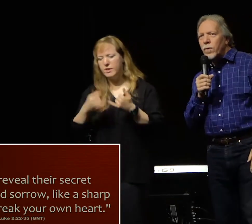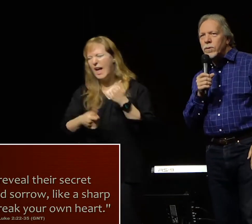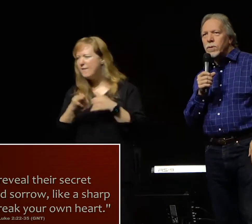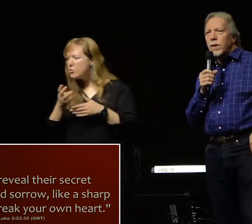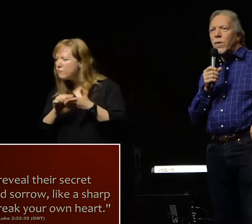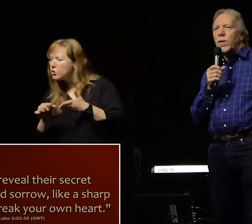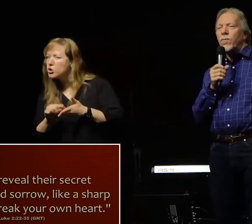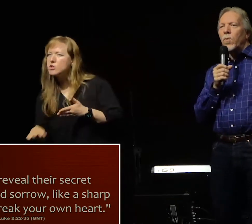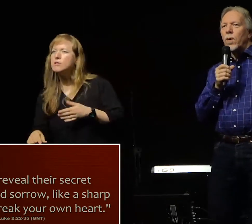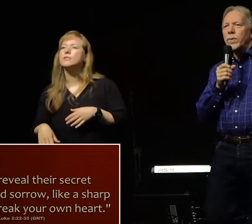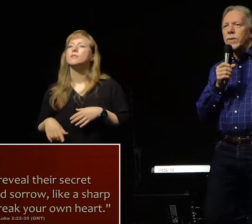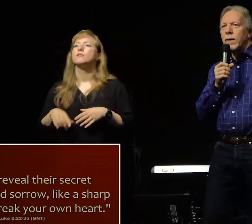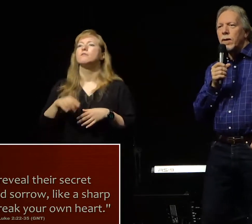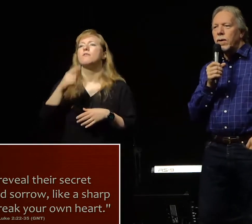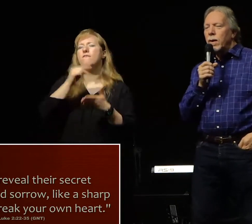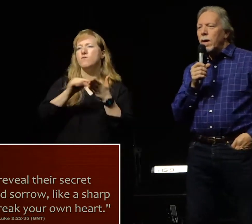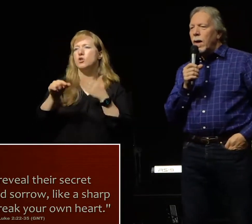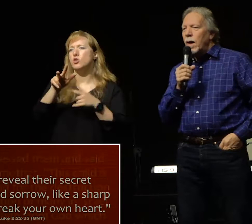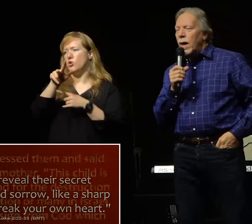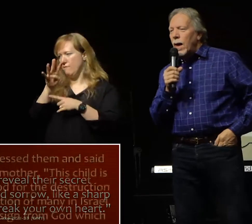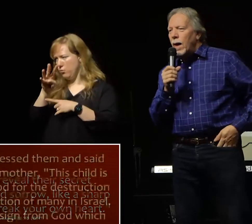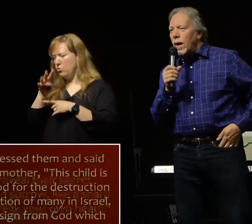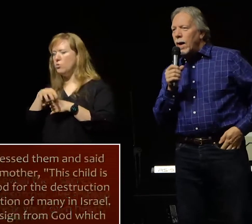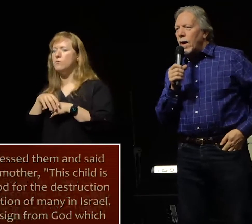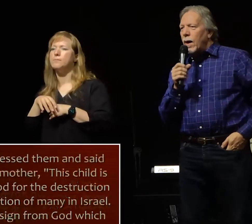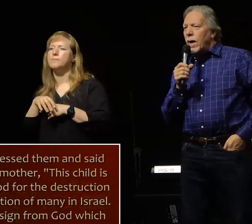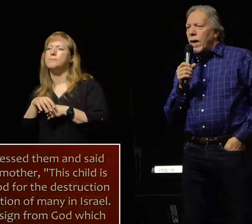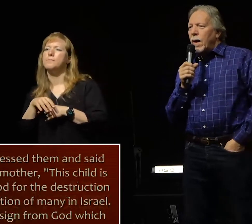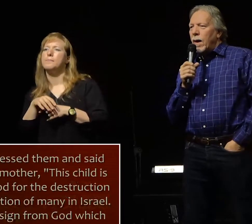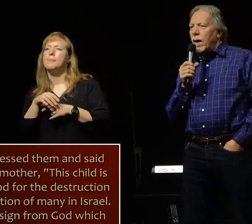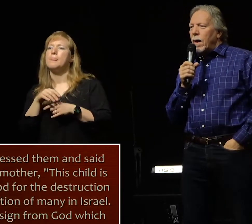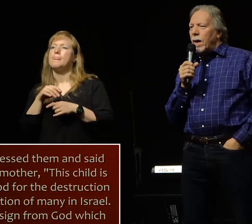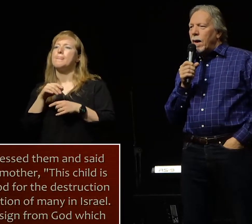there, verse 34 in particular,